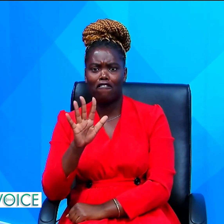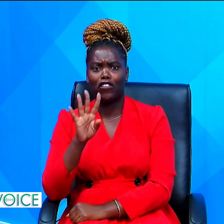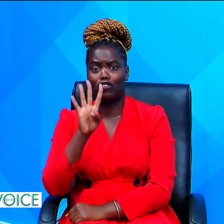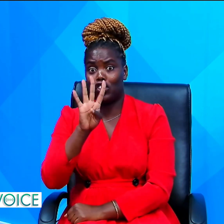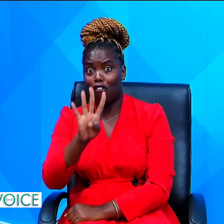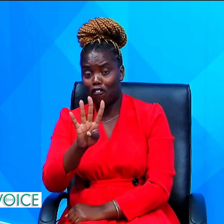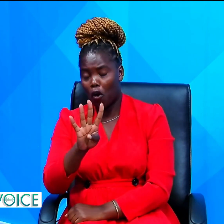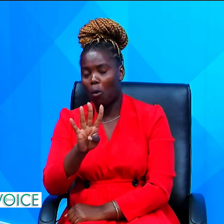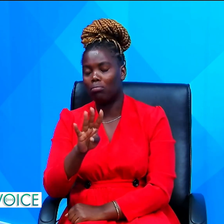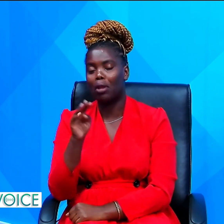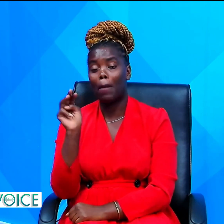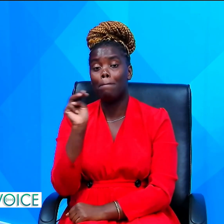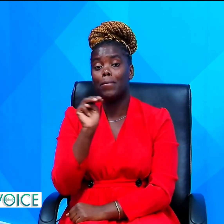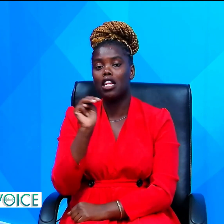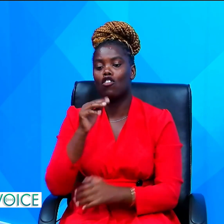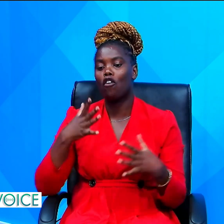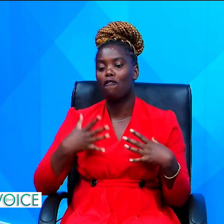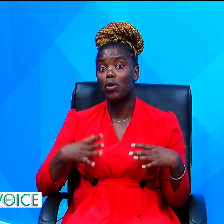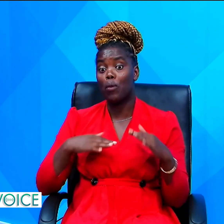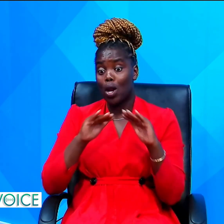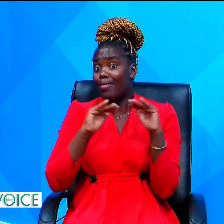345 million people globally.